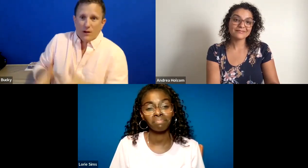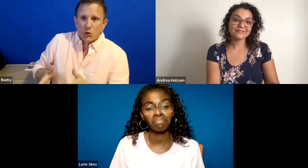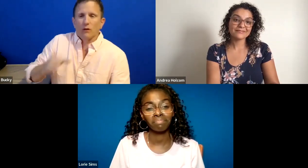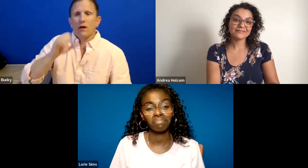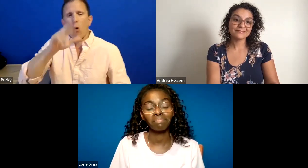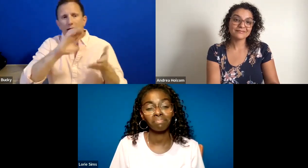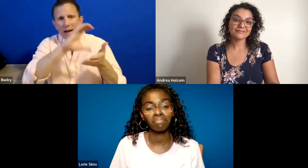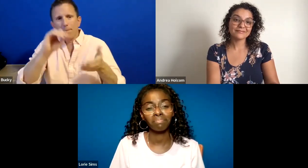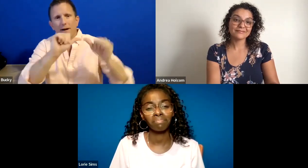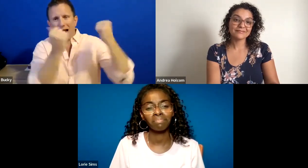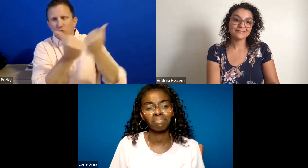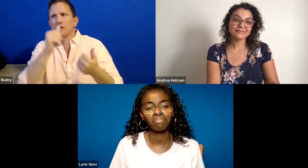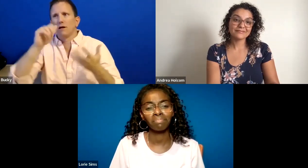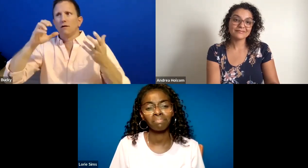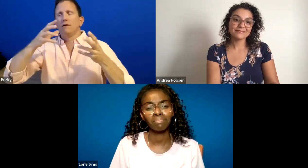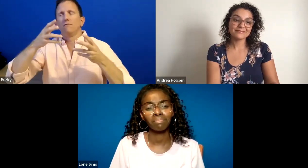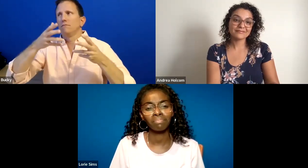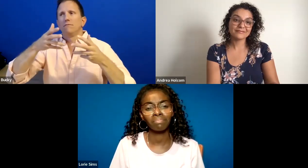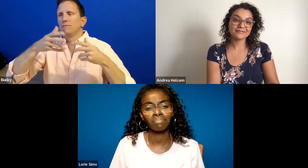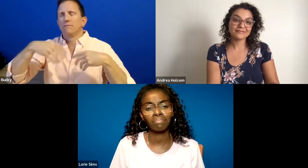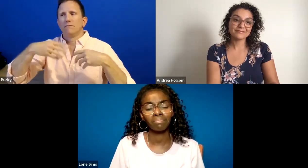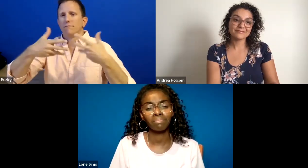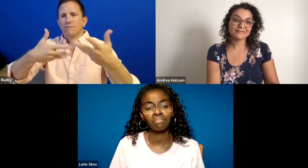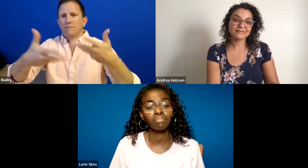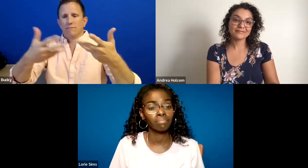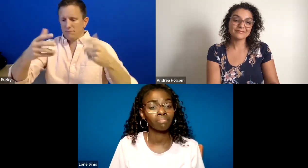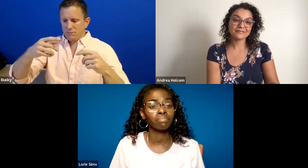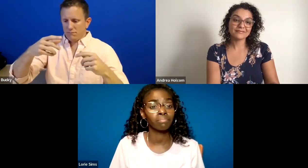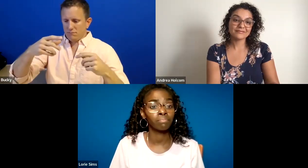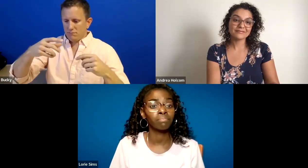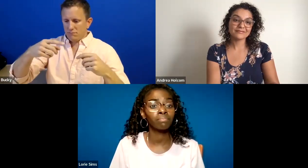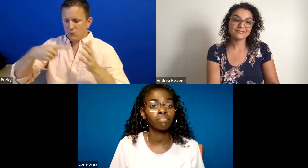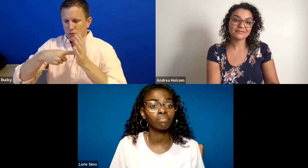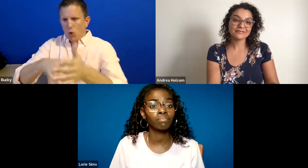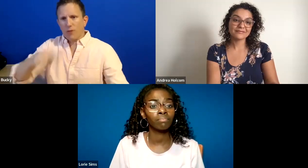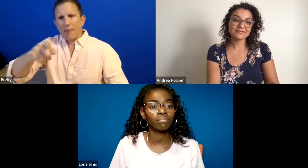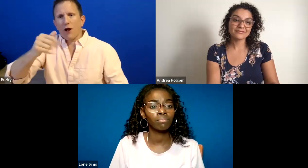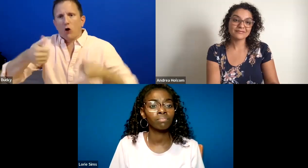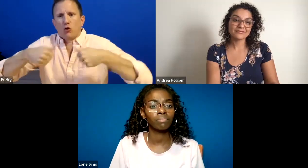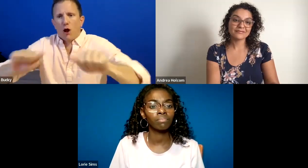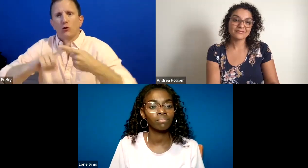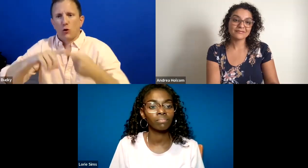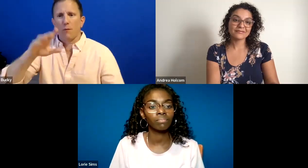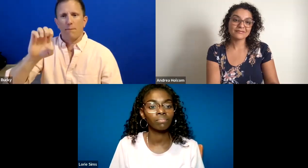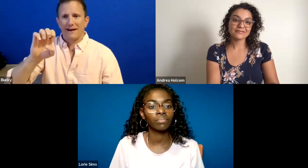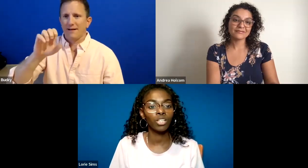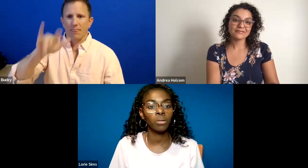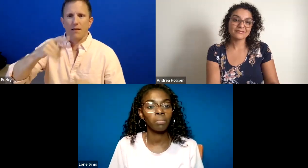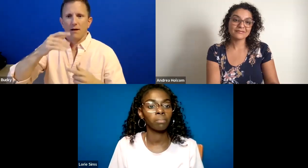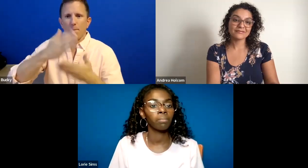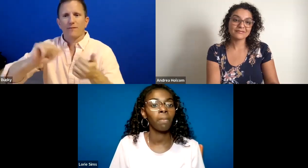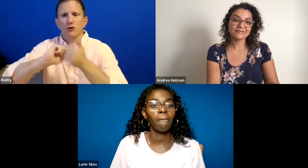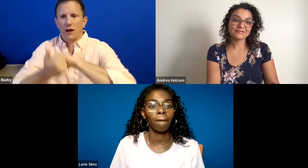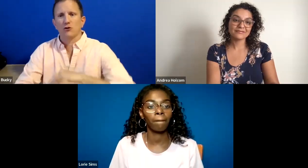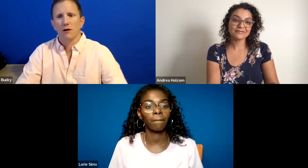And so the question is, how can one person or a company, an agency, you know, indicate that